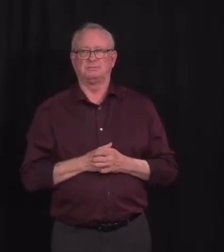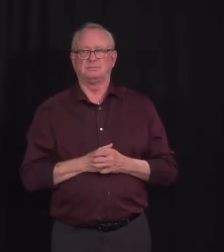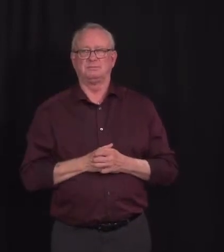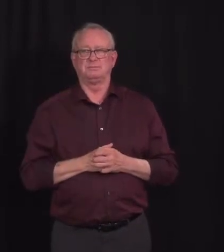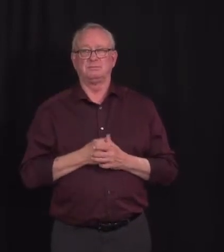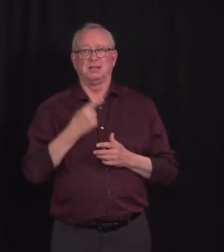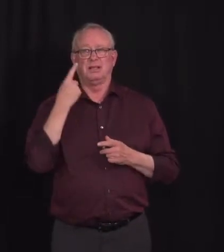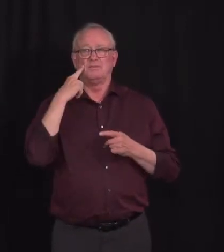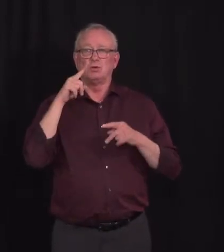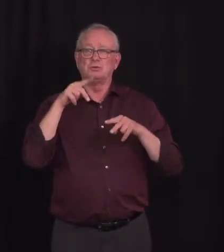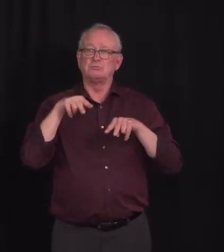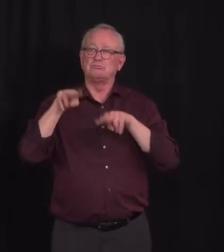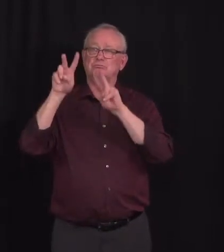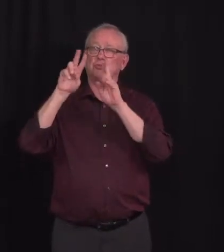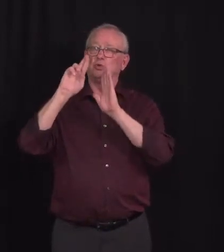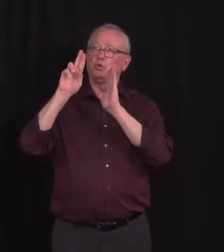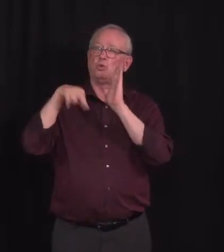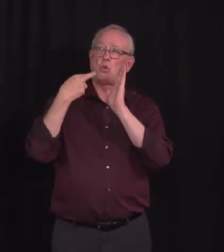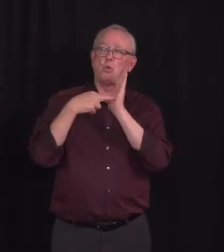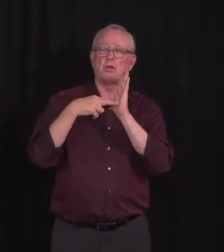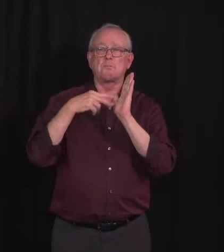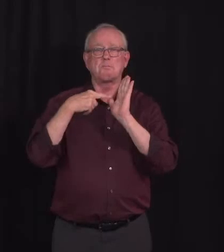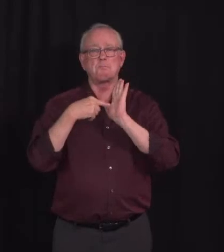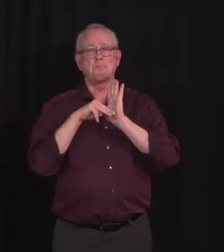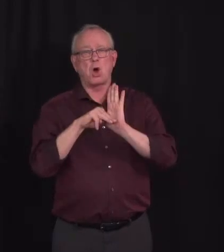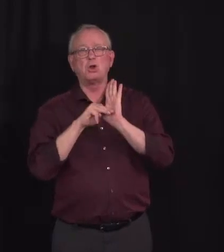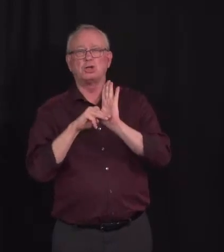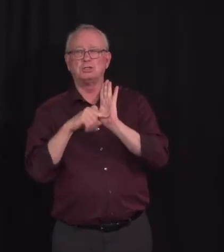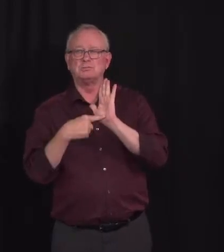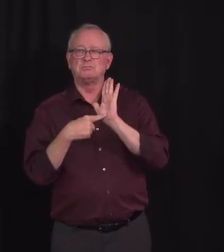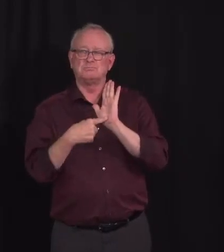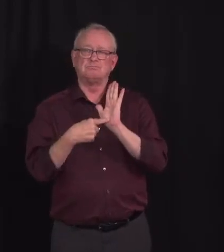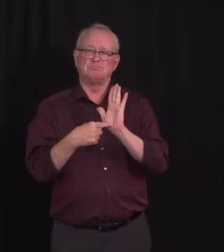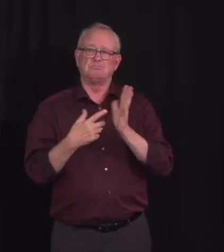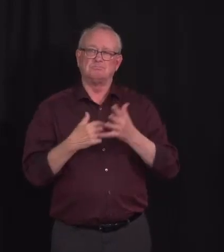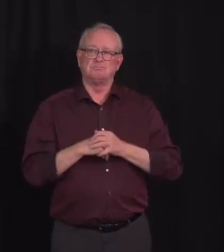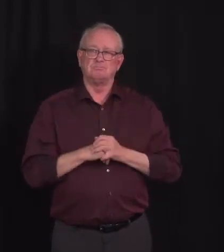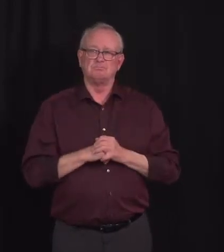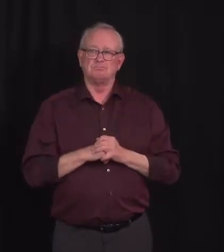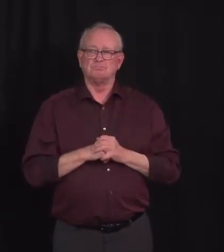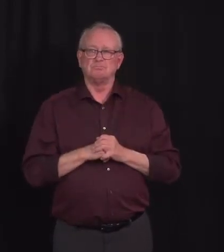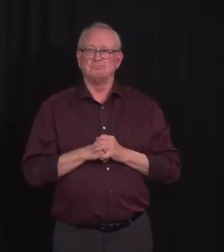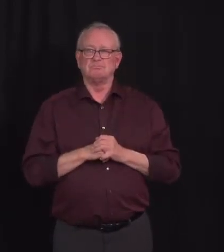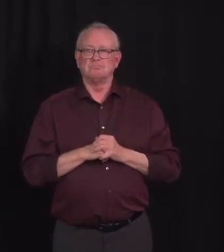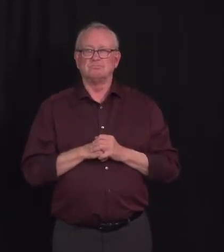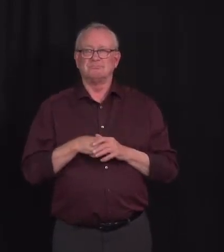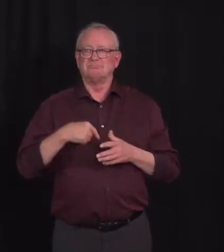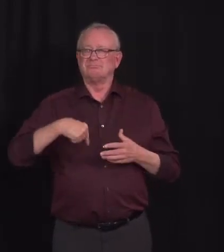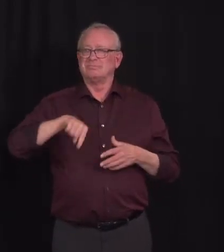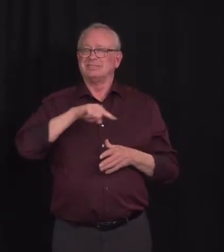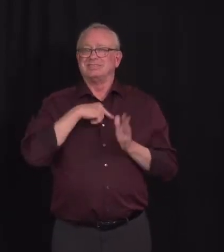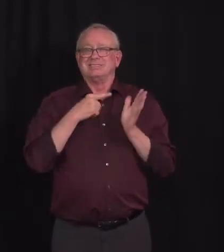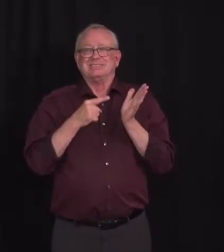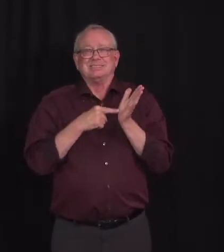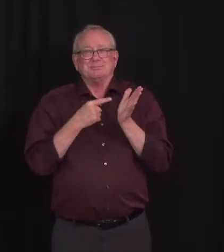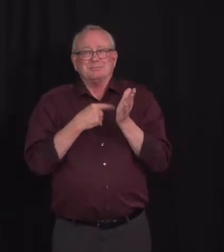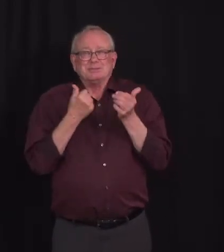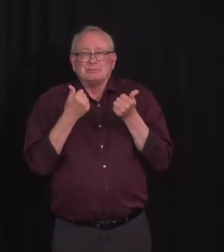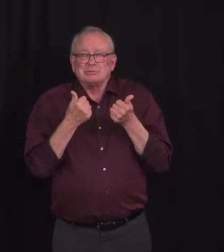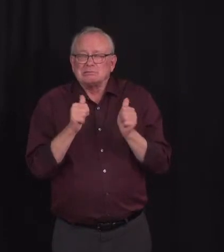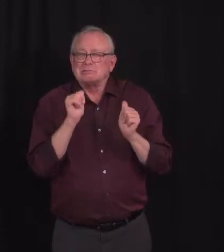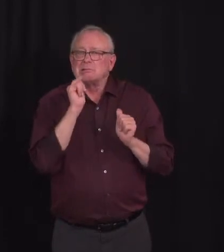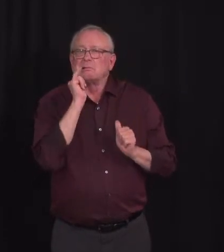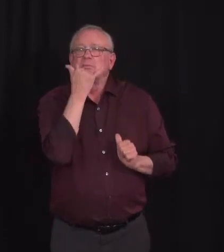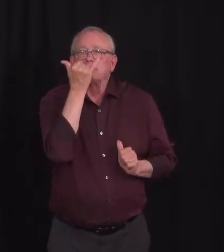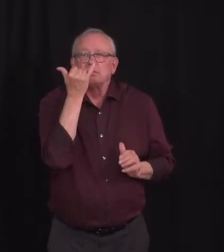example, I think all of us sometimes make mistakes as we are doing our best to follow the rules in place.